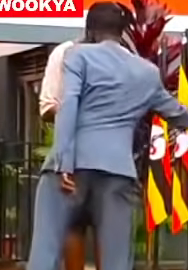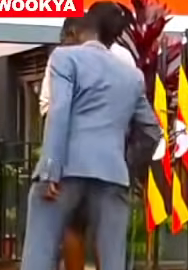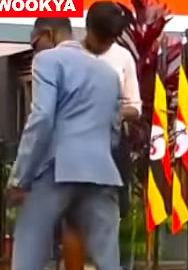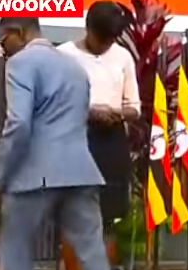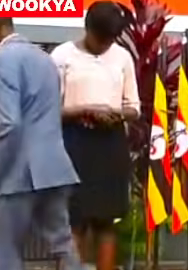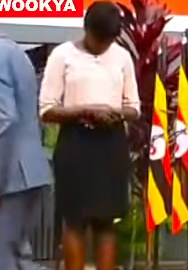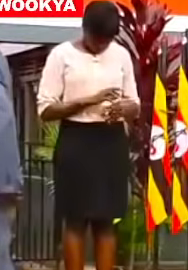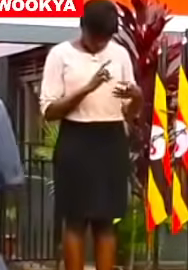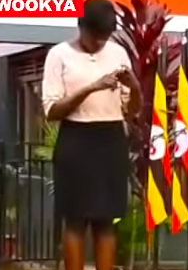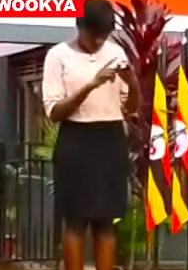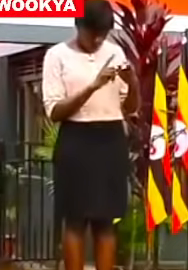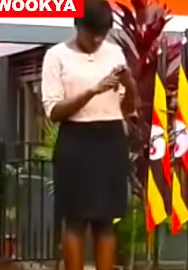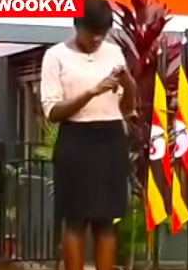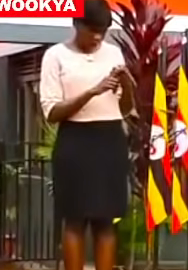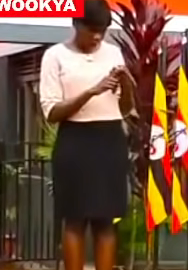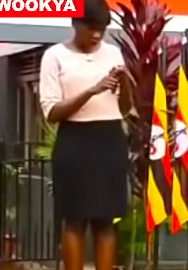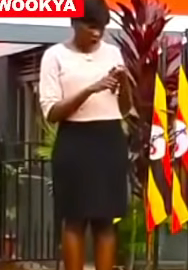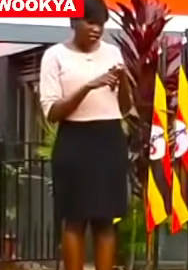ensonga